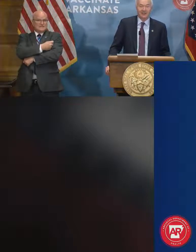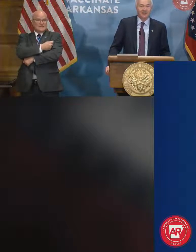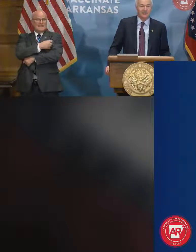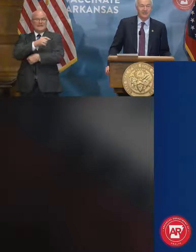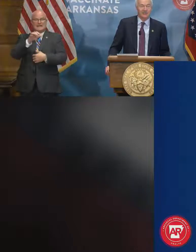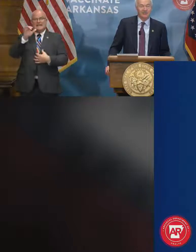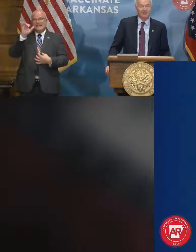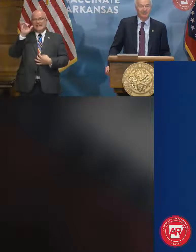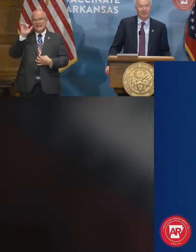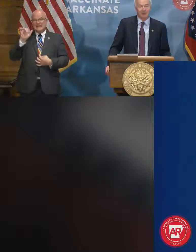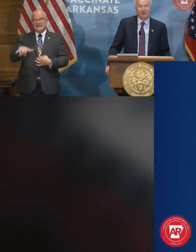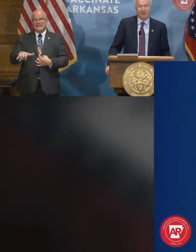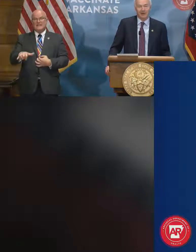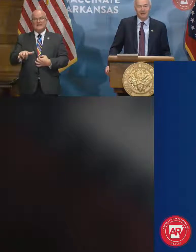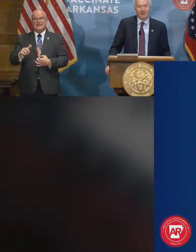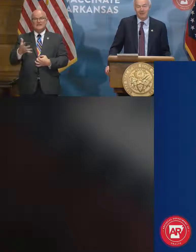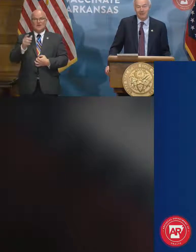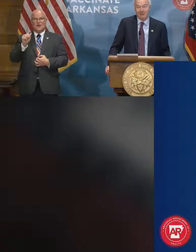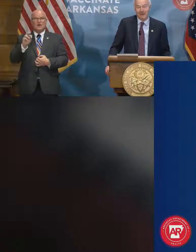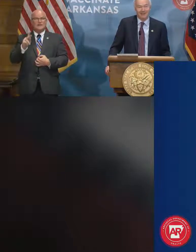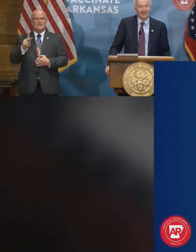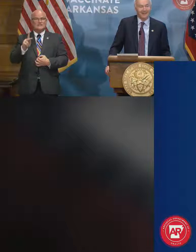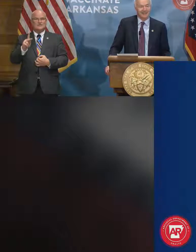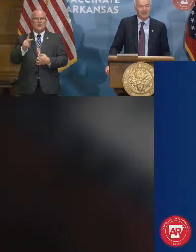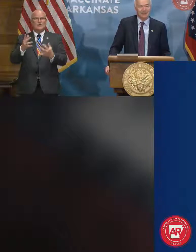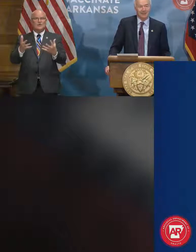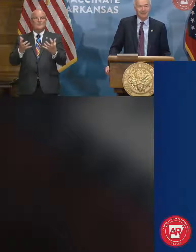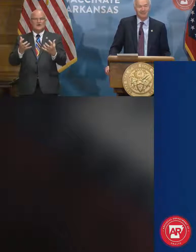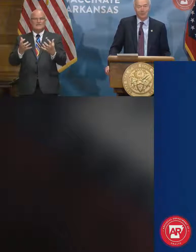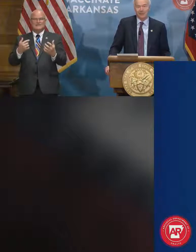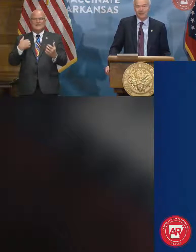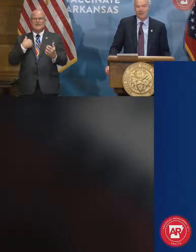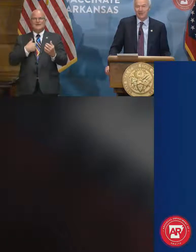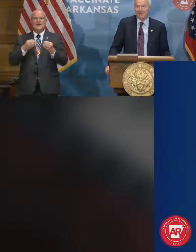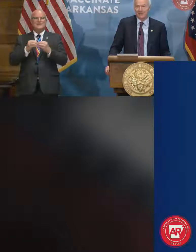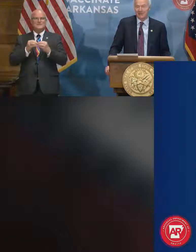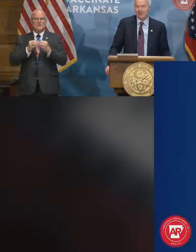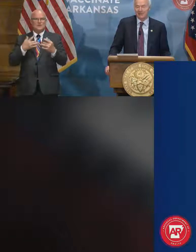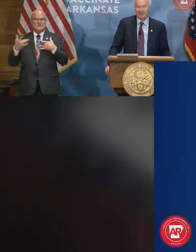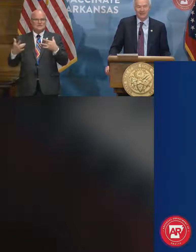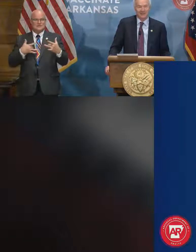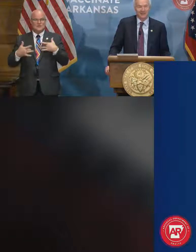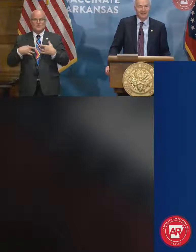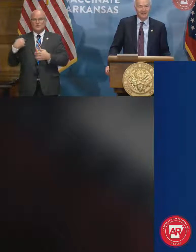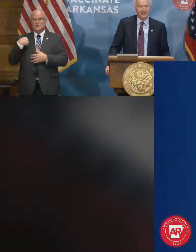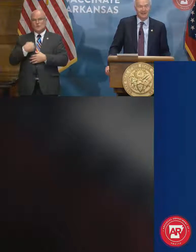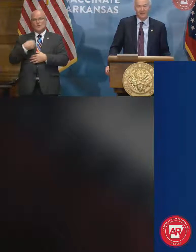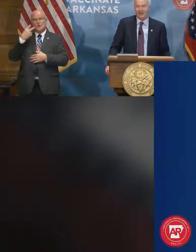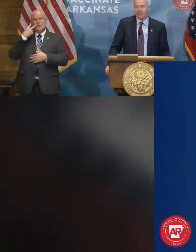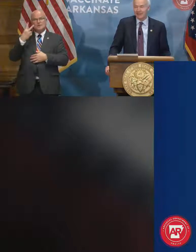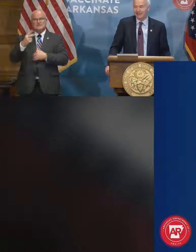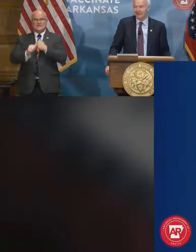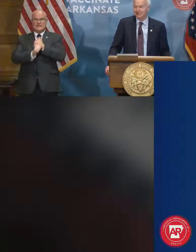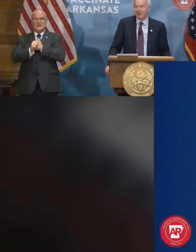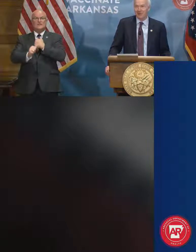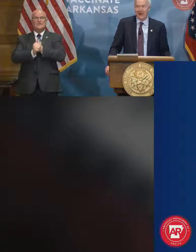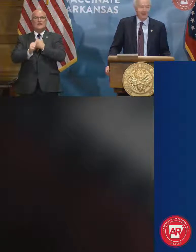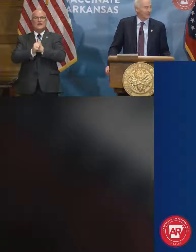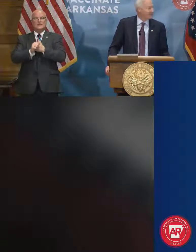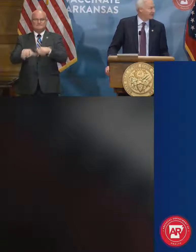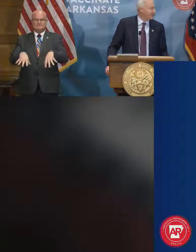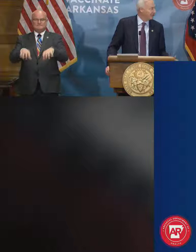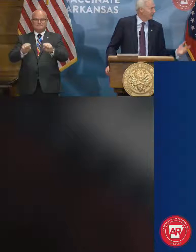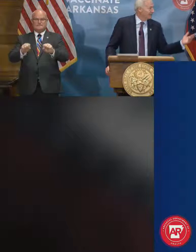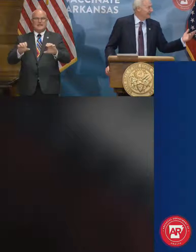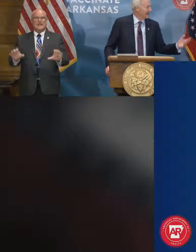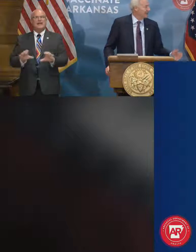that is what Arkansas is about. As we get more concerned, as we see a threat, we take greater